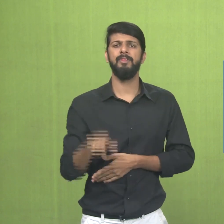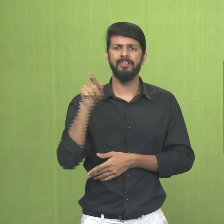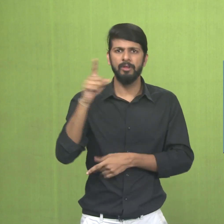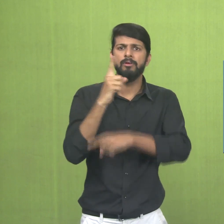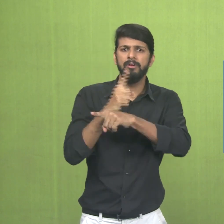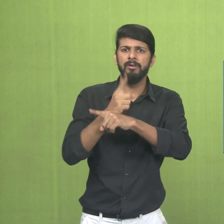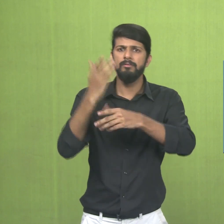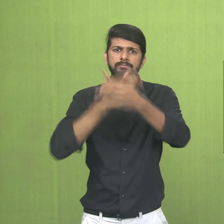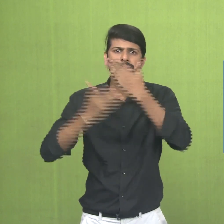instructors.